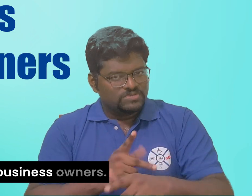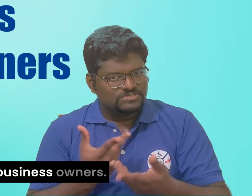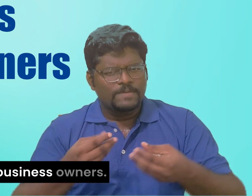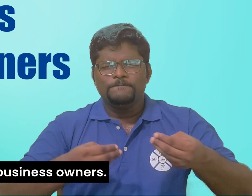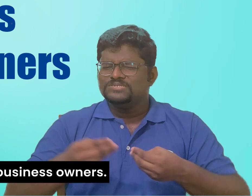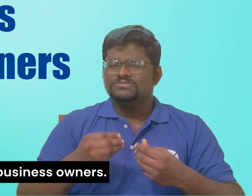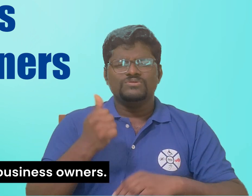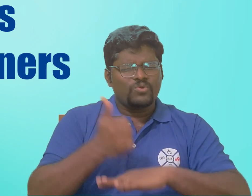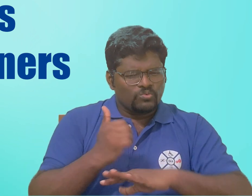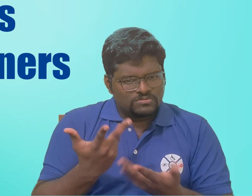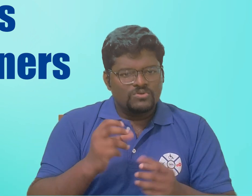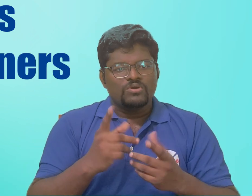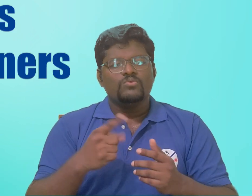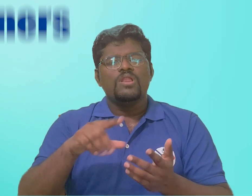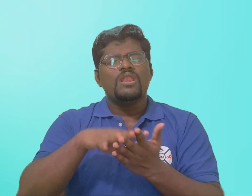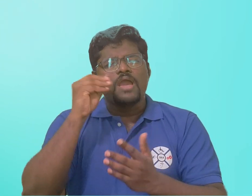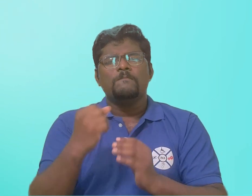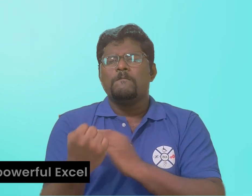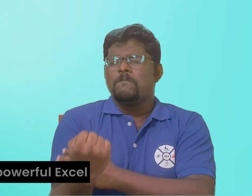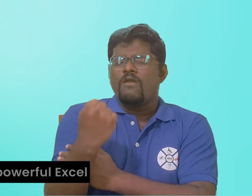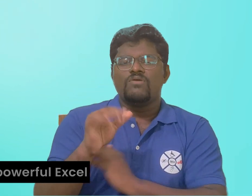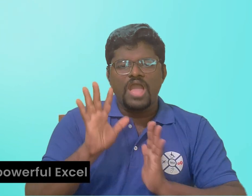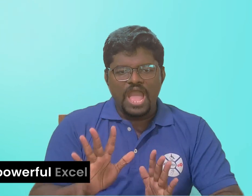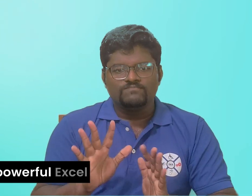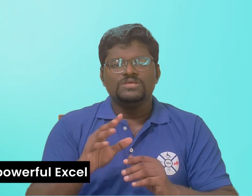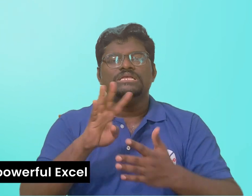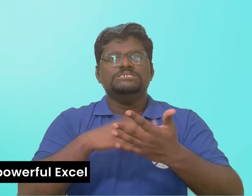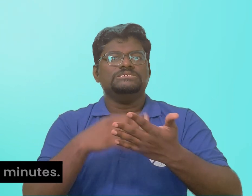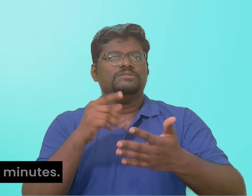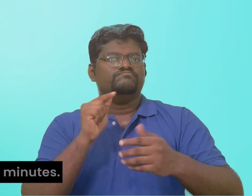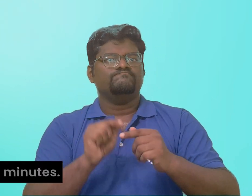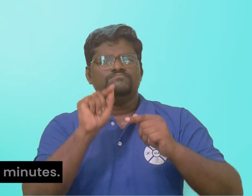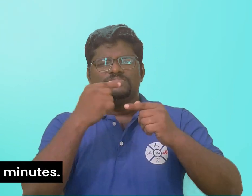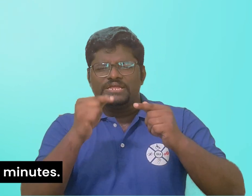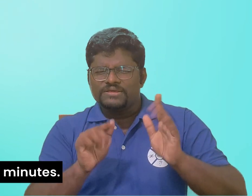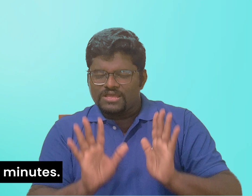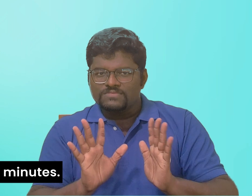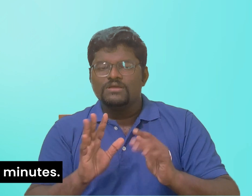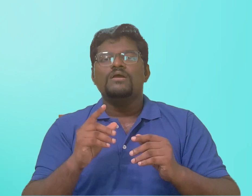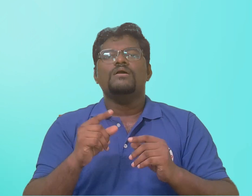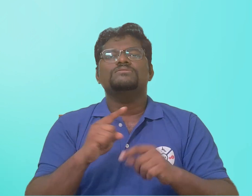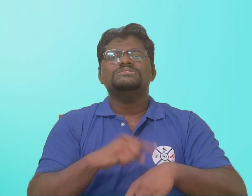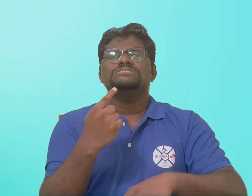business owners. Learn the most powerful Excel tricks in just minutes.